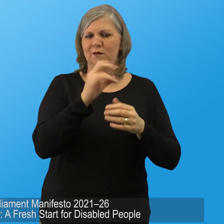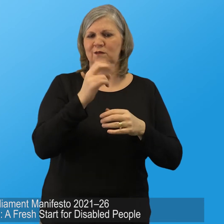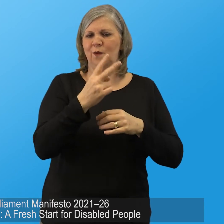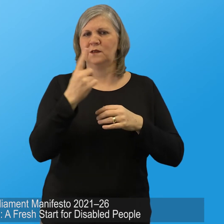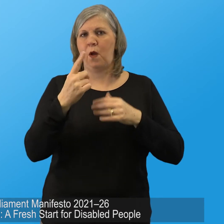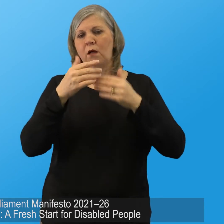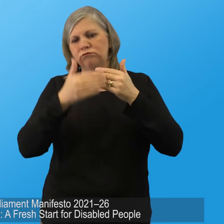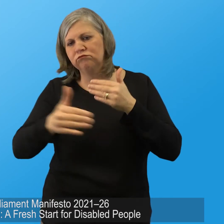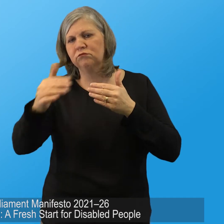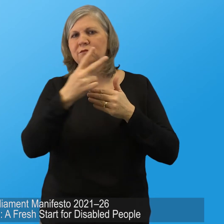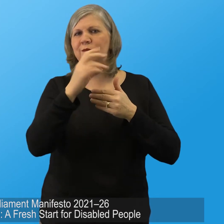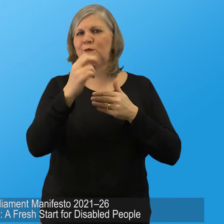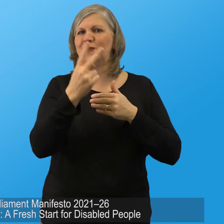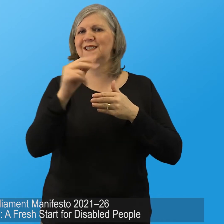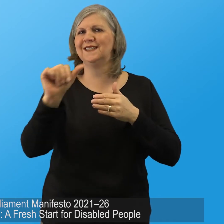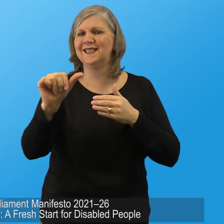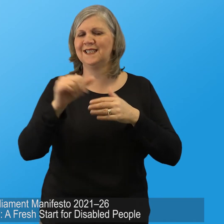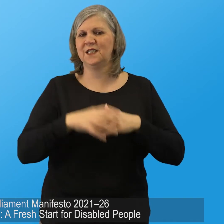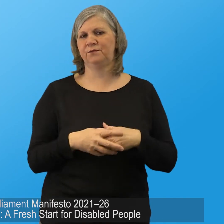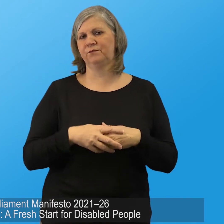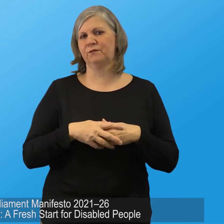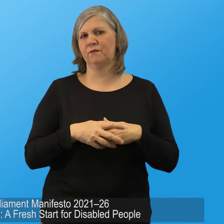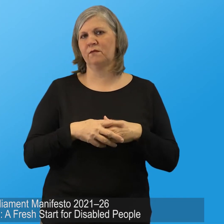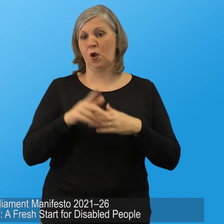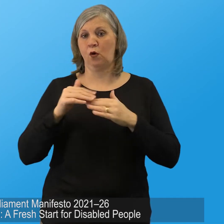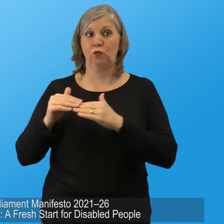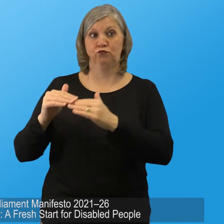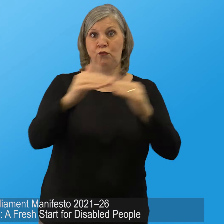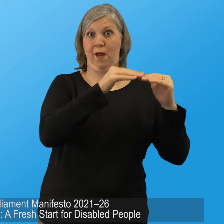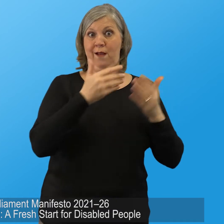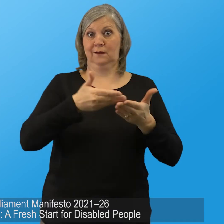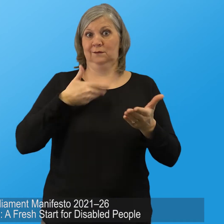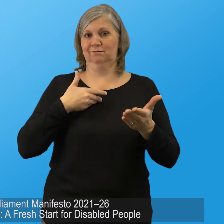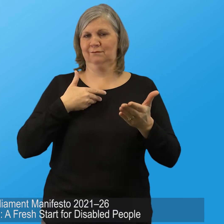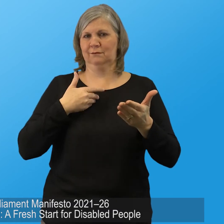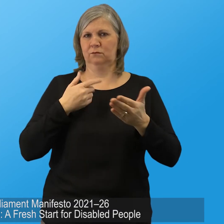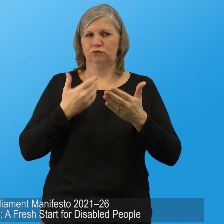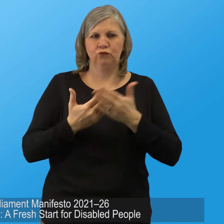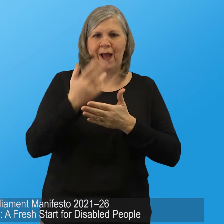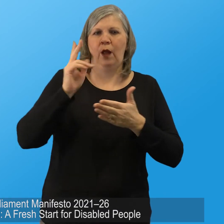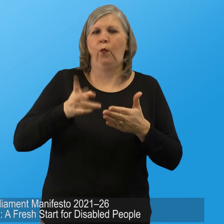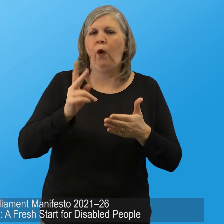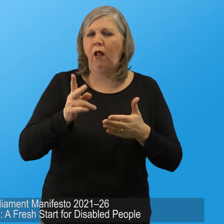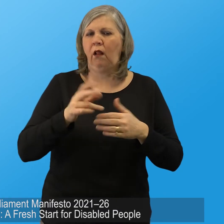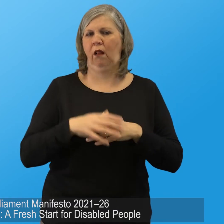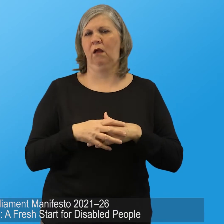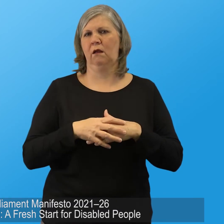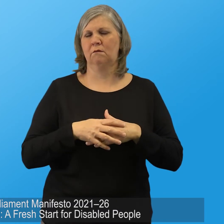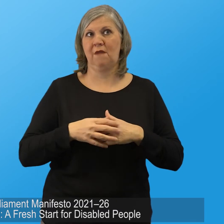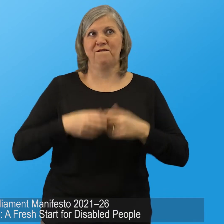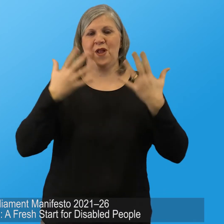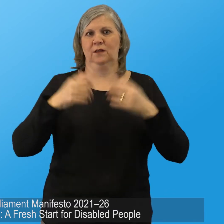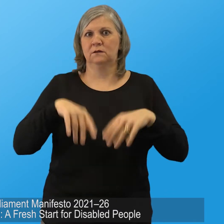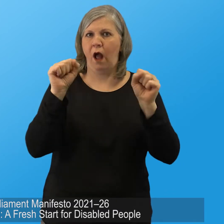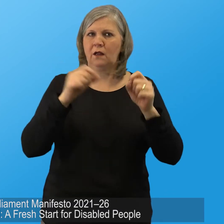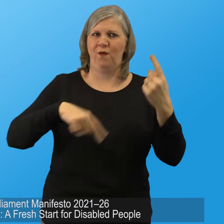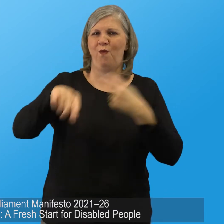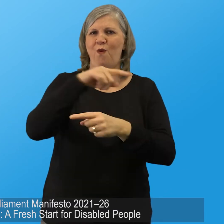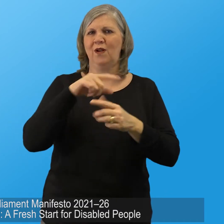Scottish Parliament Manifesto 2021-26. Rights and Renewal. A fresh start for